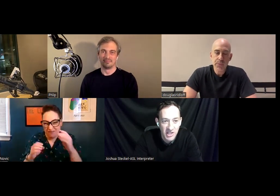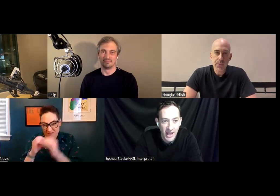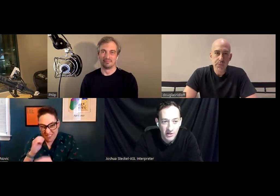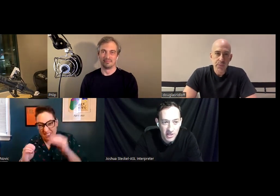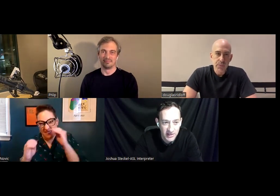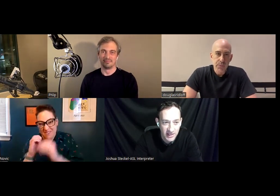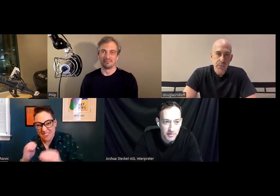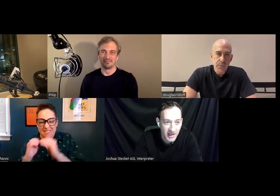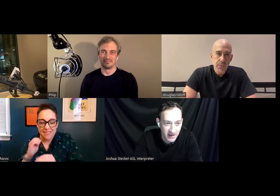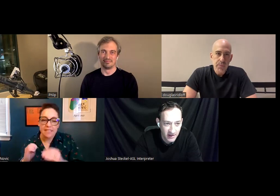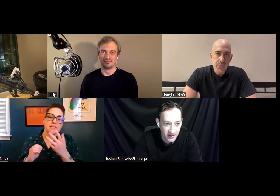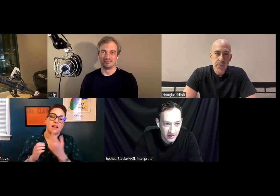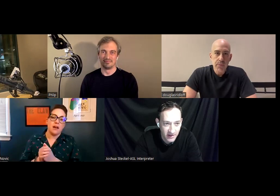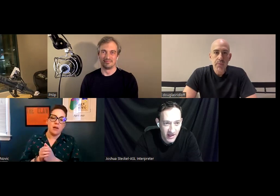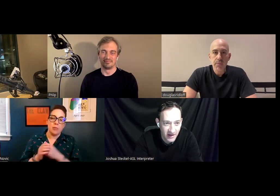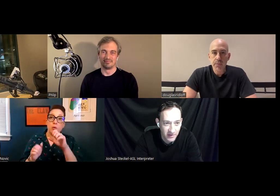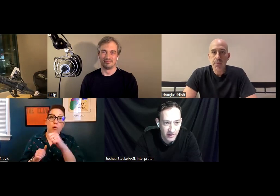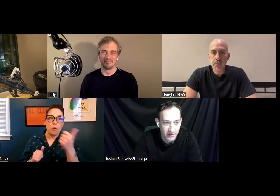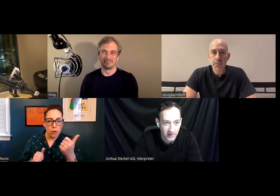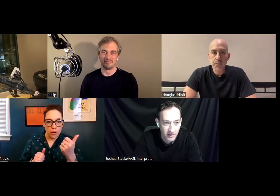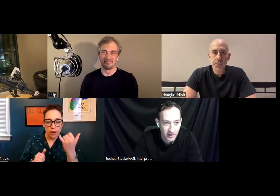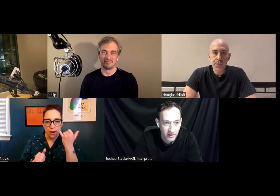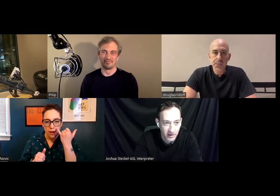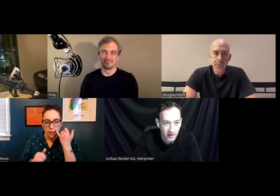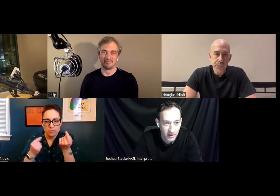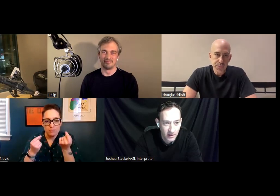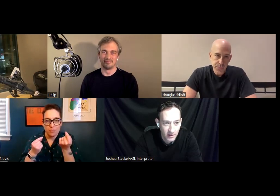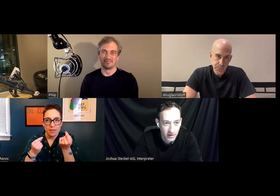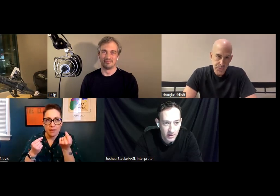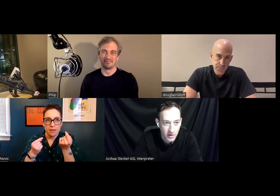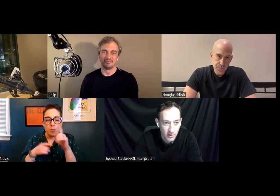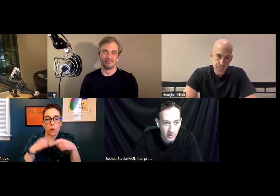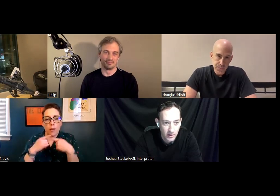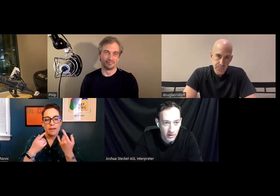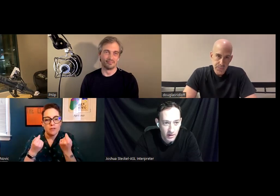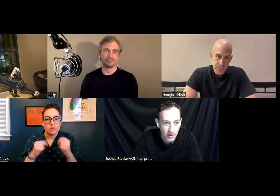And so much energy is expended in that effort.